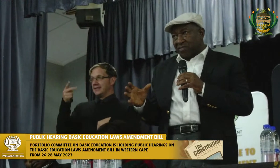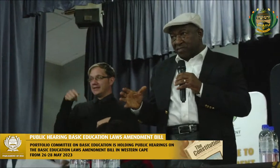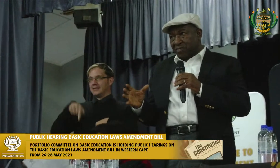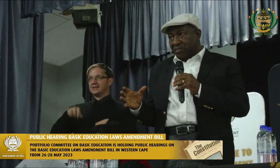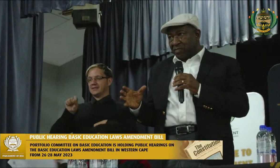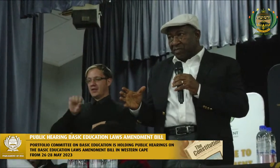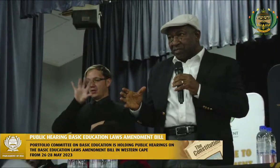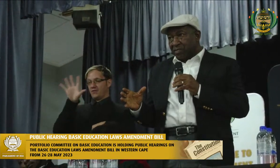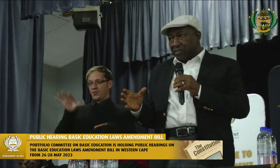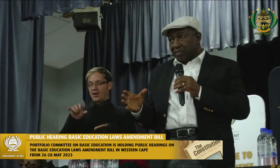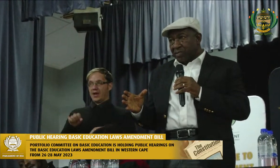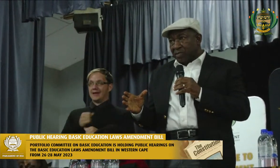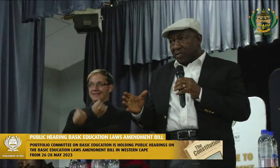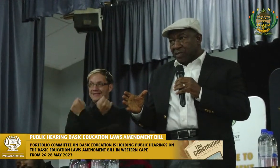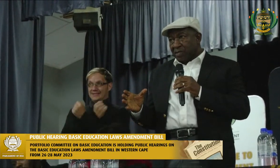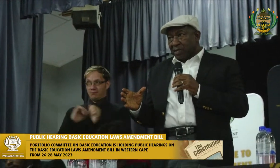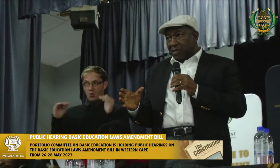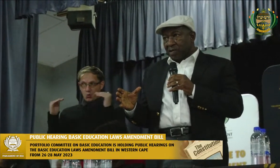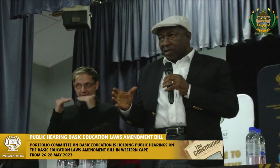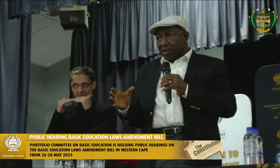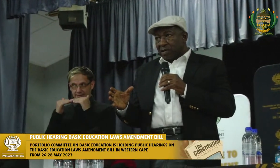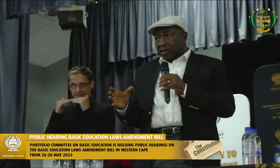democracy.